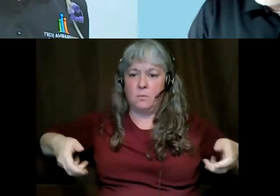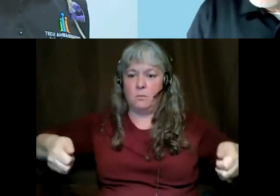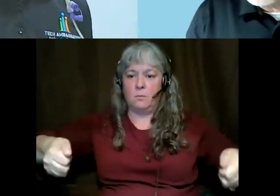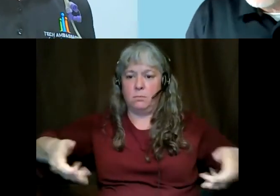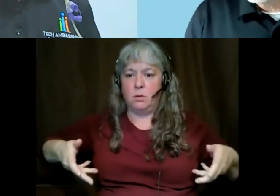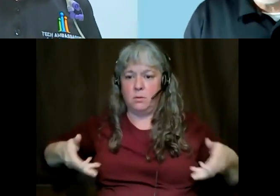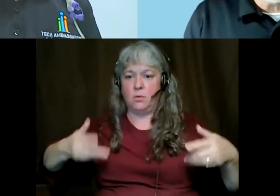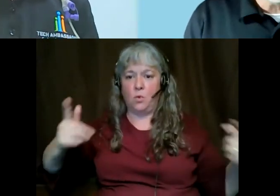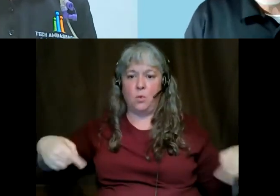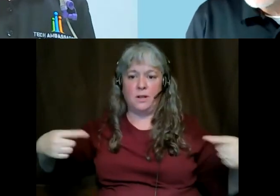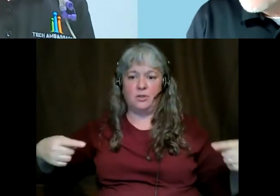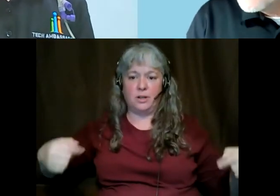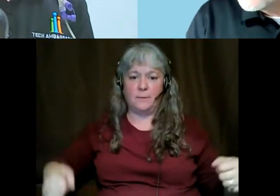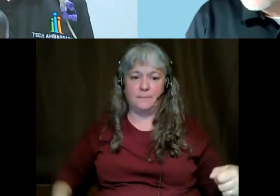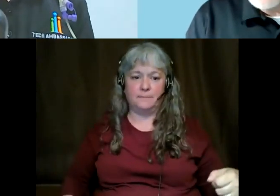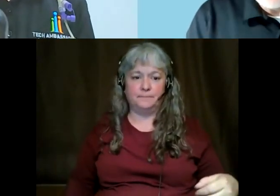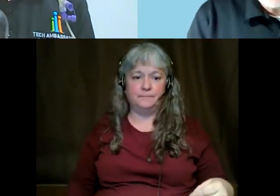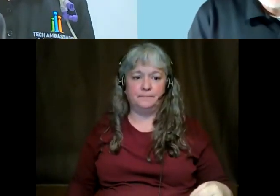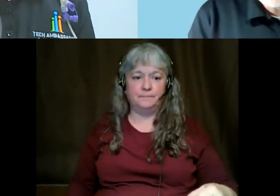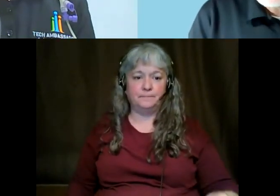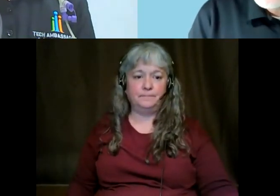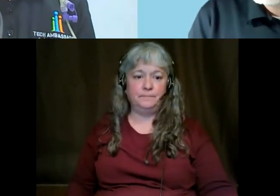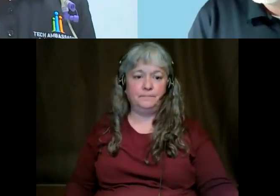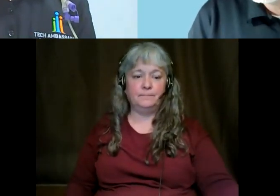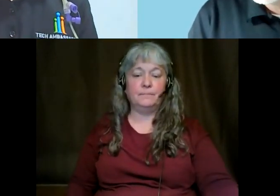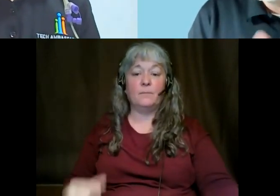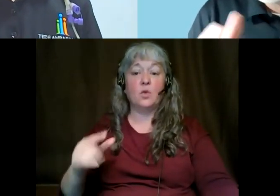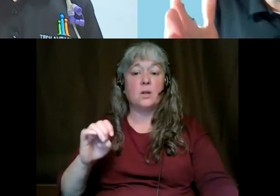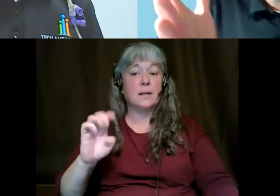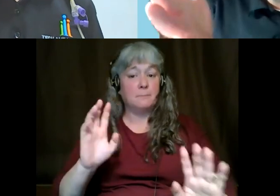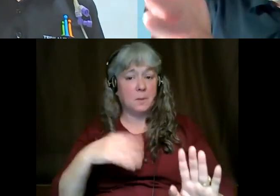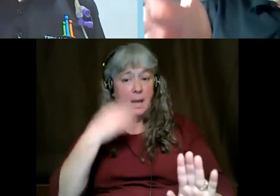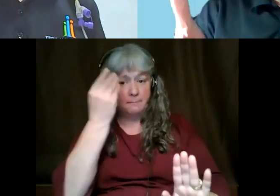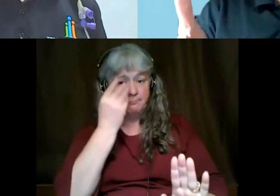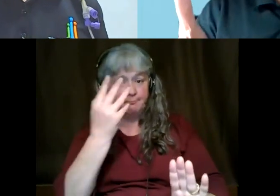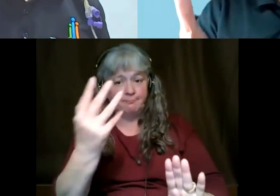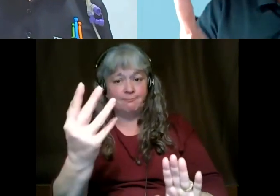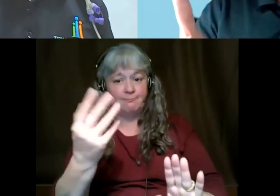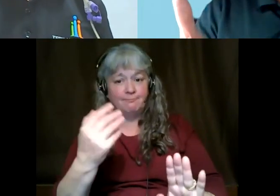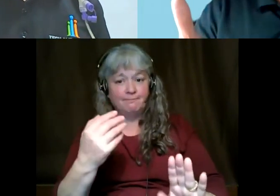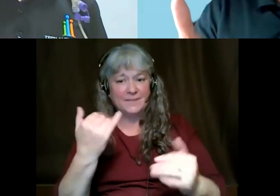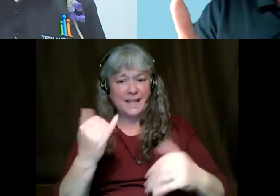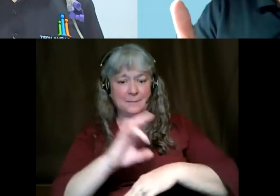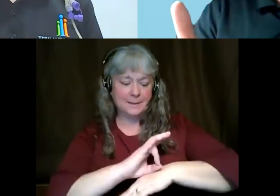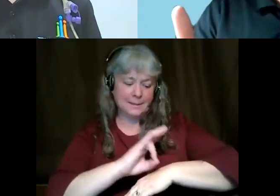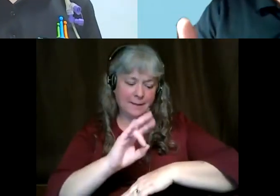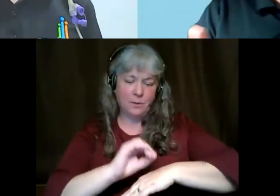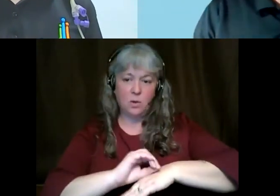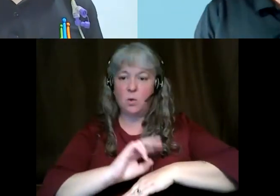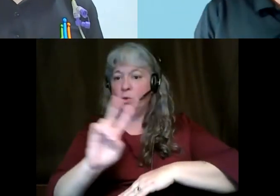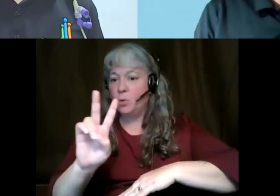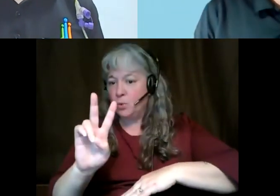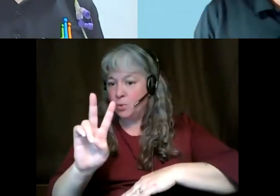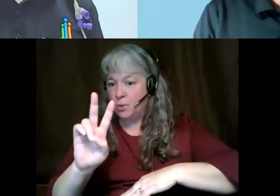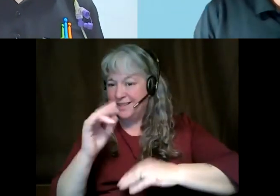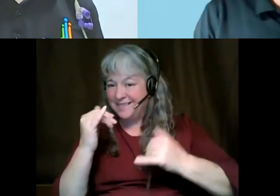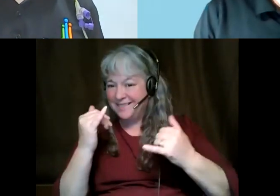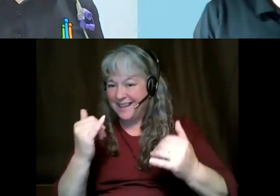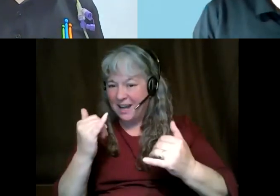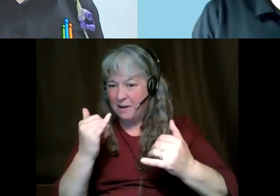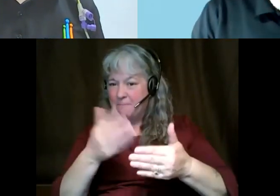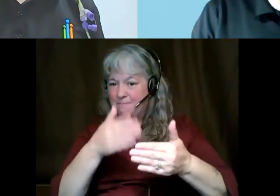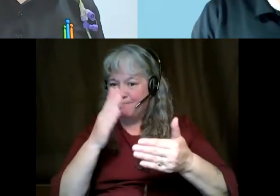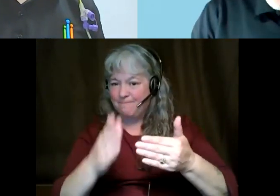Well, I'll say this: it's 7:02, so we've reached the official end of our hour. If we do continue to